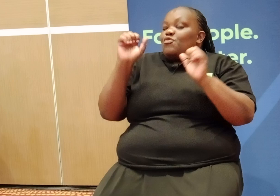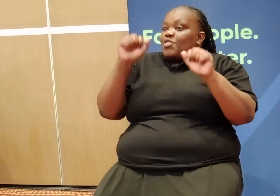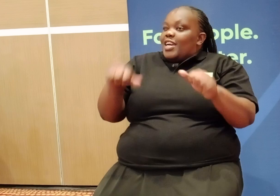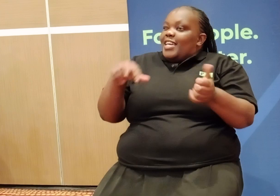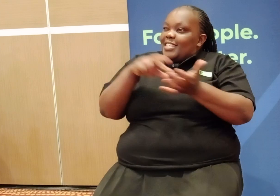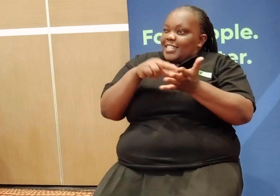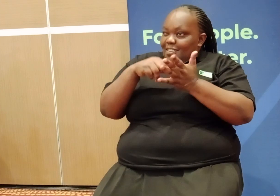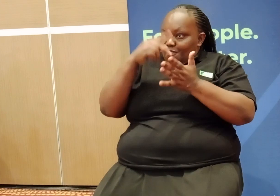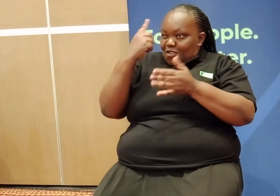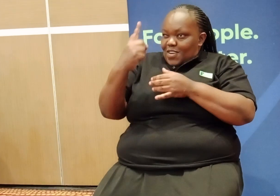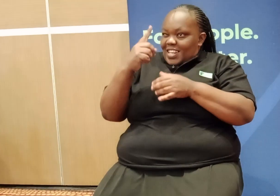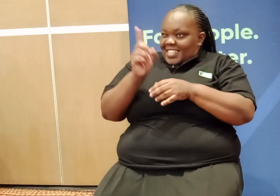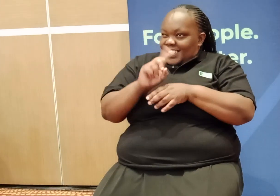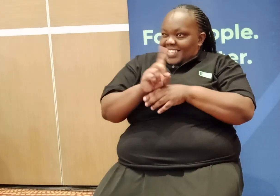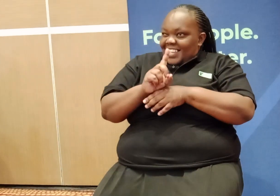for a second.